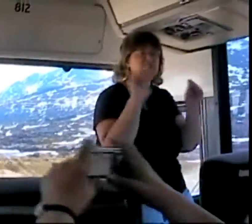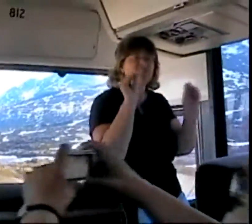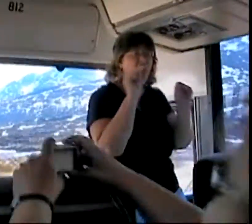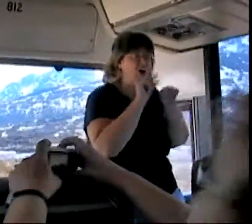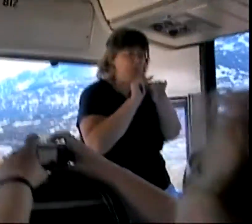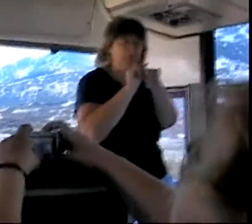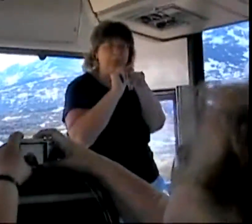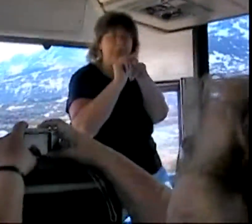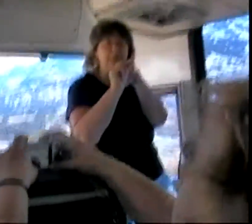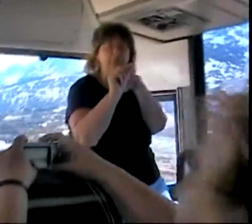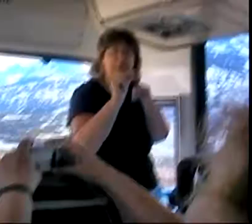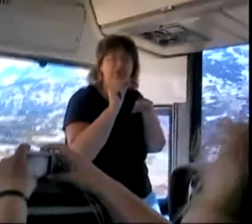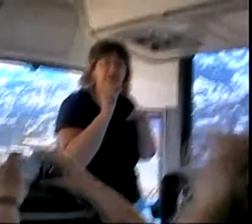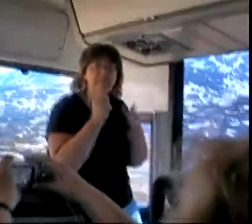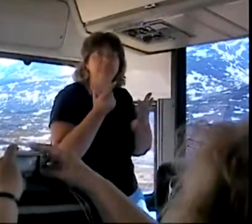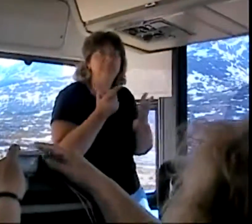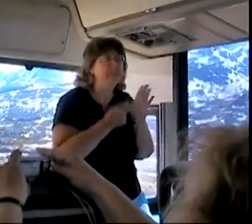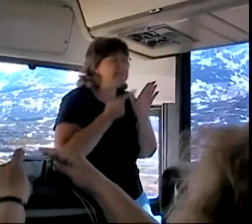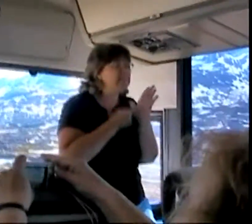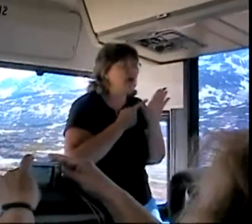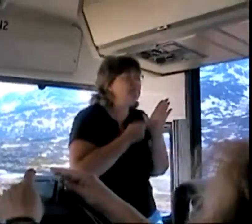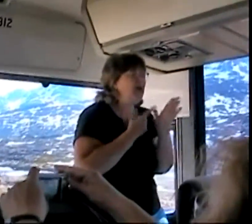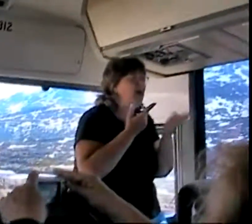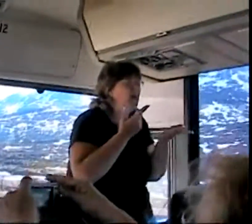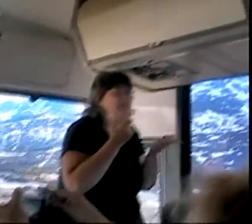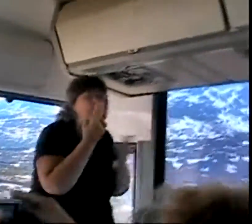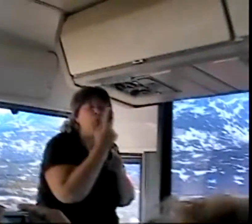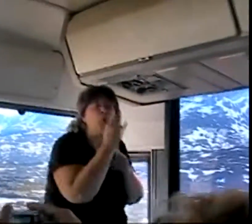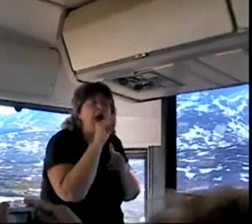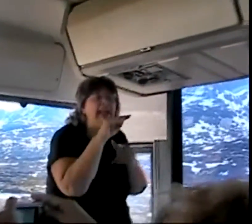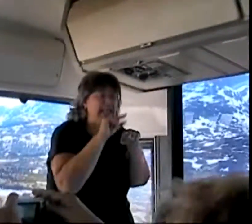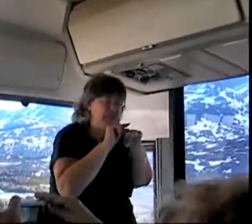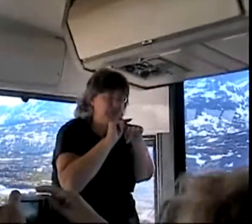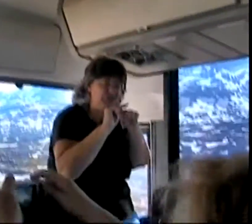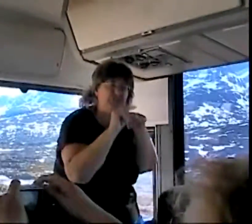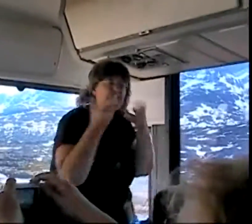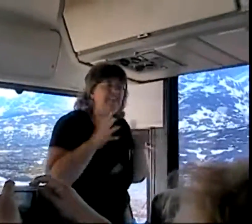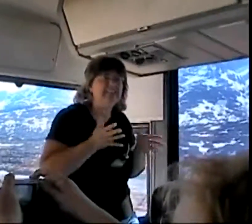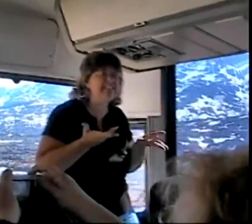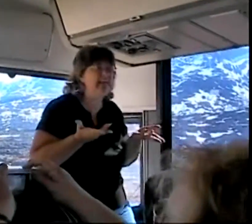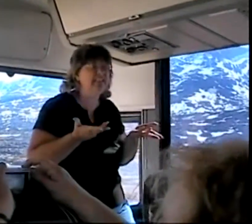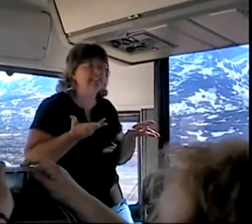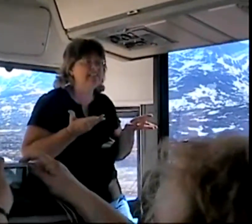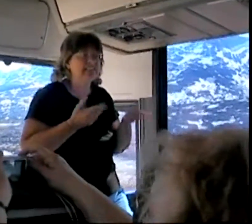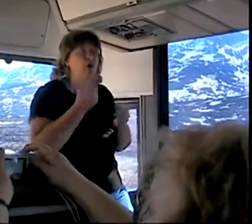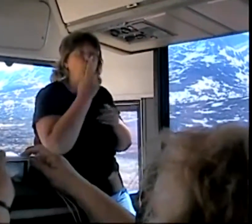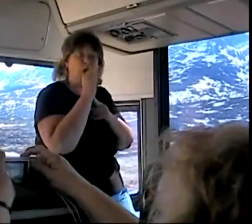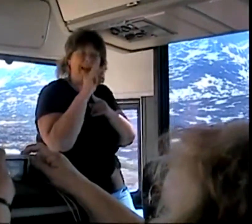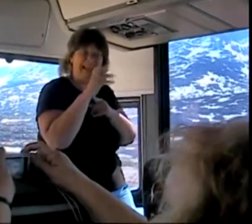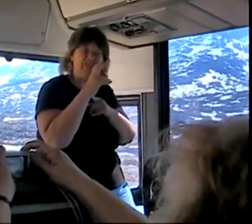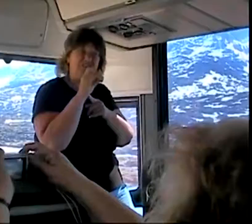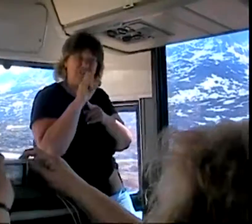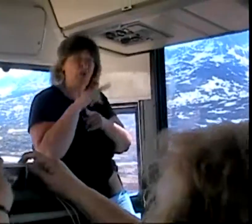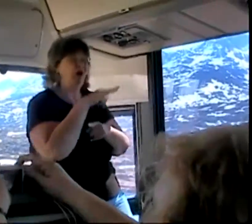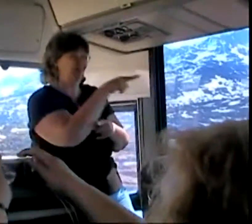In places it'll get as much as 1 inch thick, and it's in 1 inch of soil that these trees are struggling to